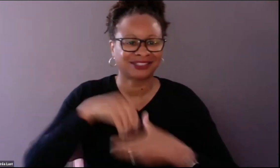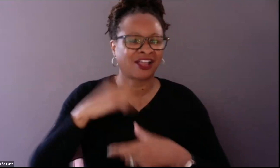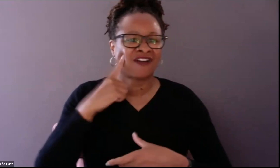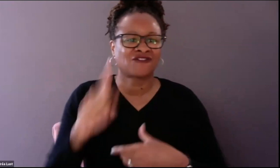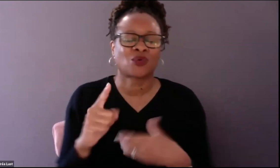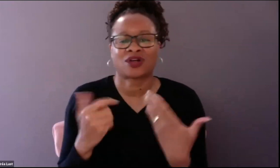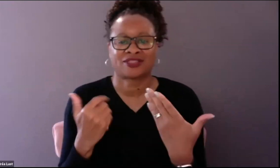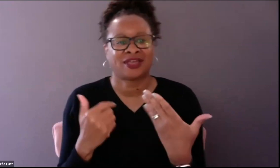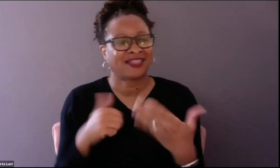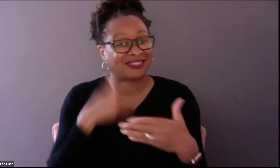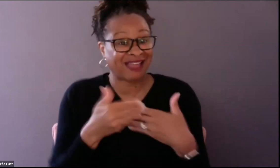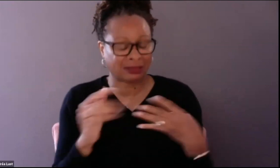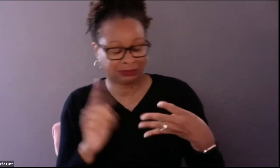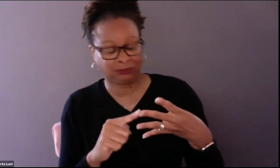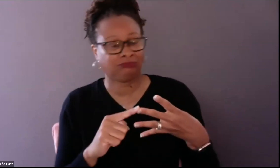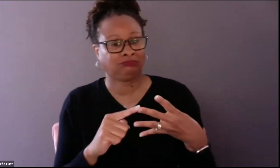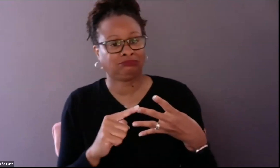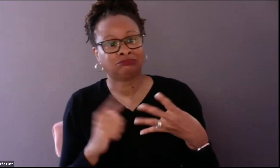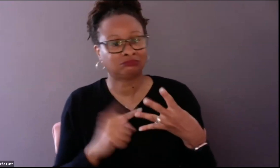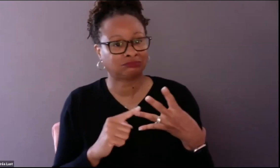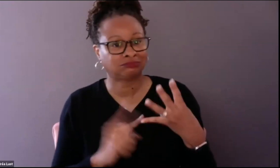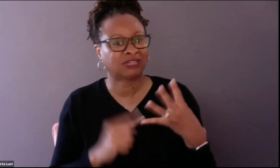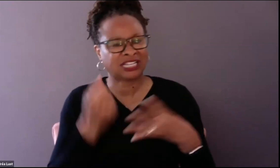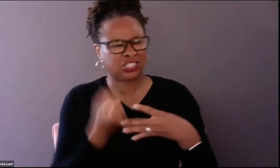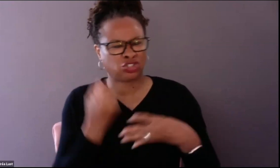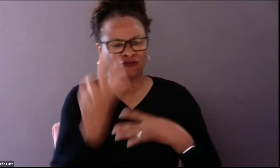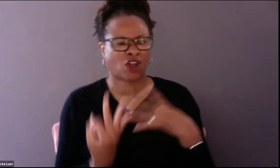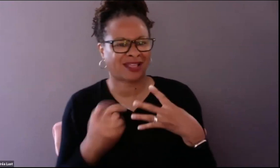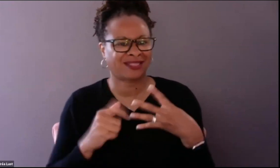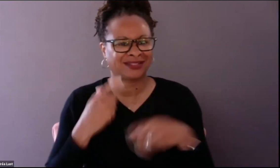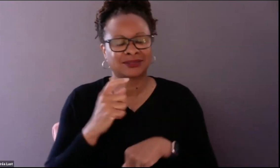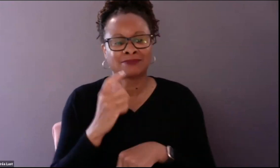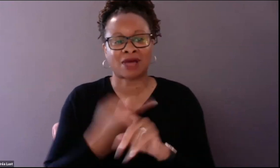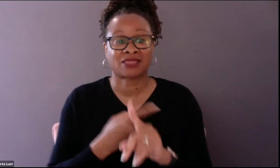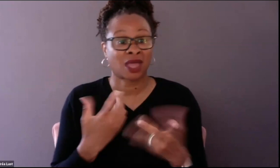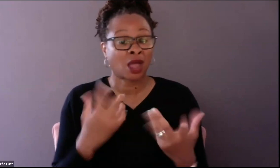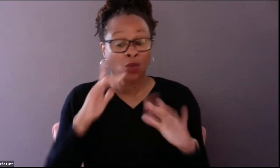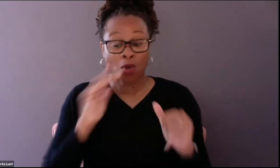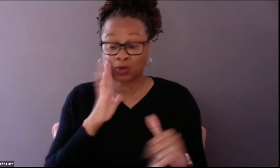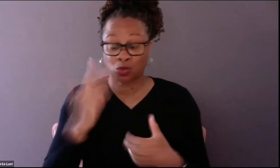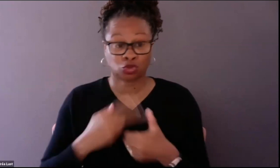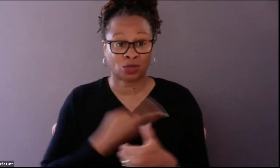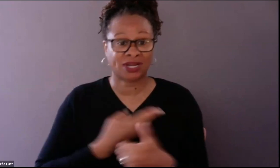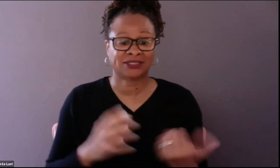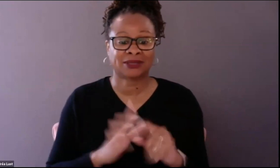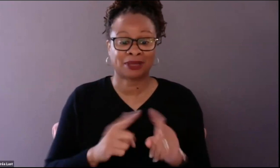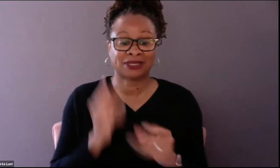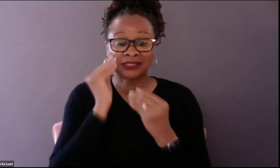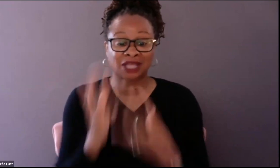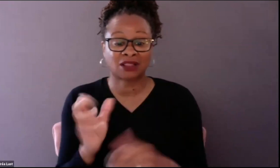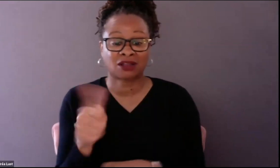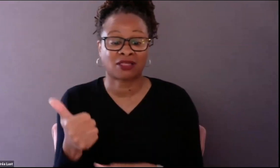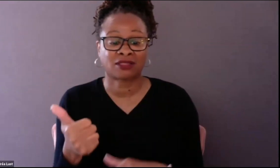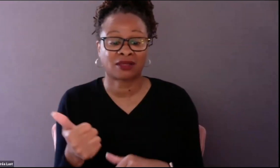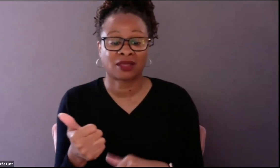links for the next couple of webinars. So we hope that you will not only join us, but tell a friend and a few more friends and share